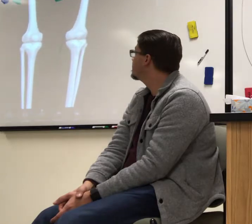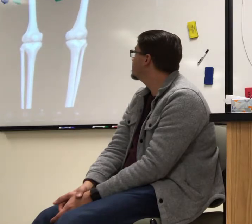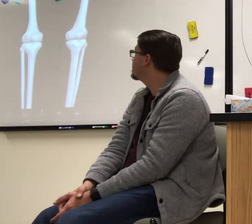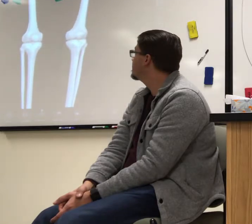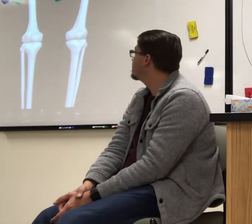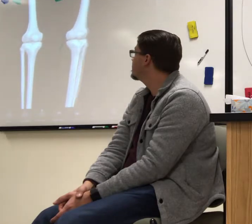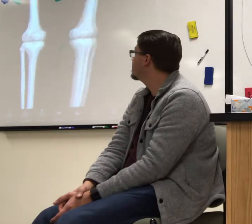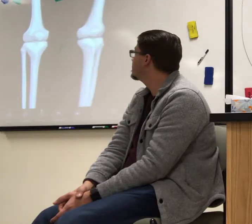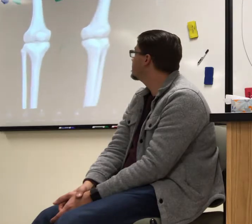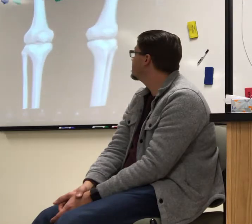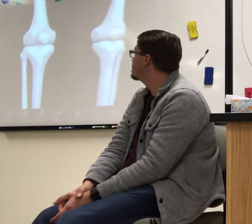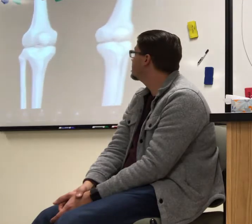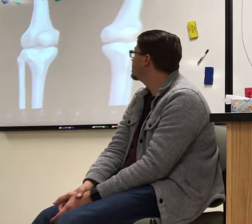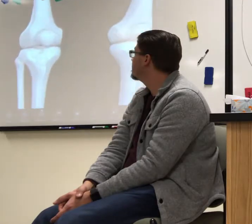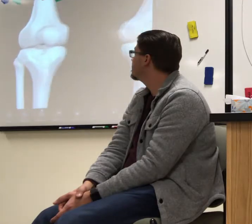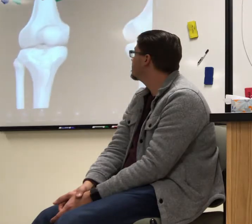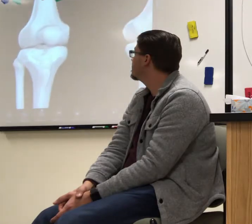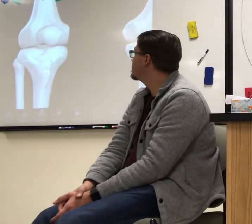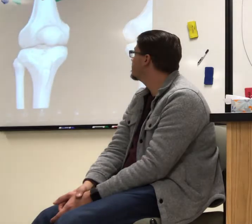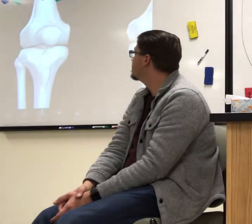Go down there.